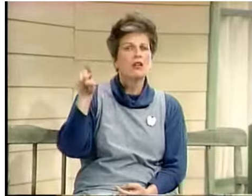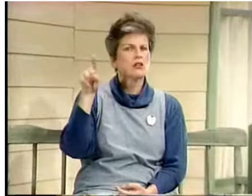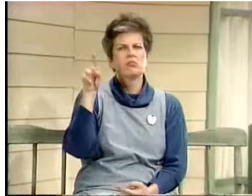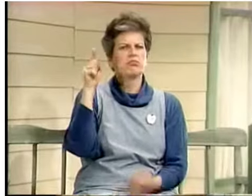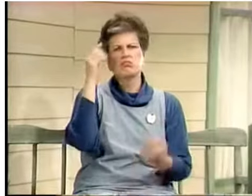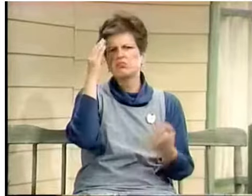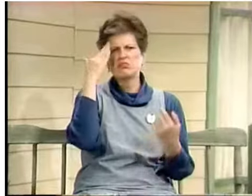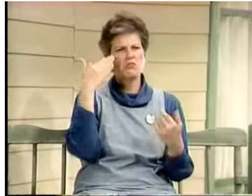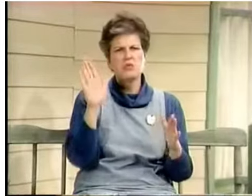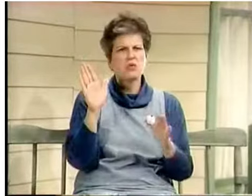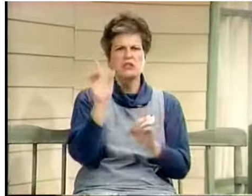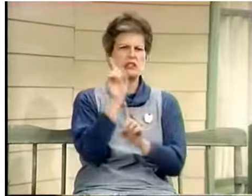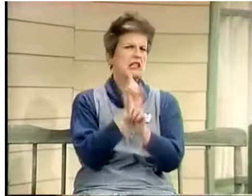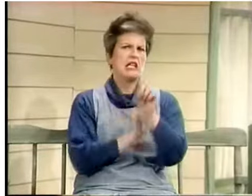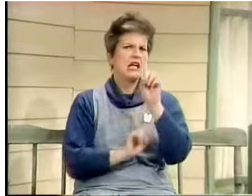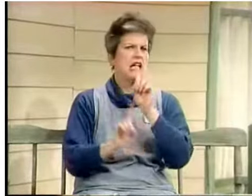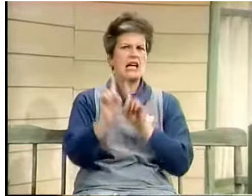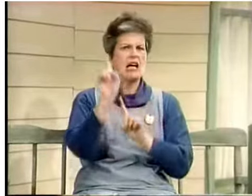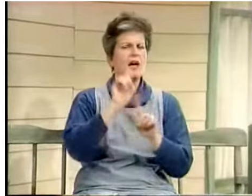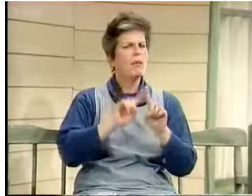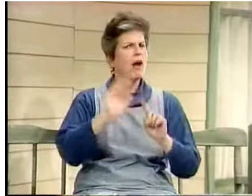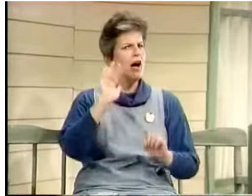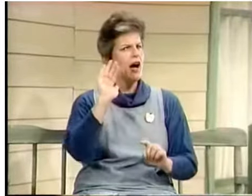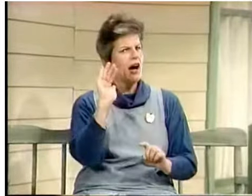Really, the workers, they don't know sign language,